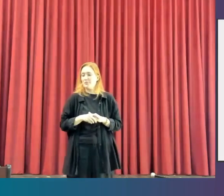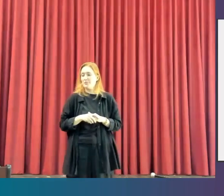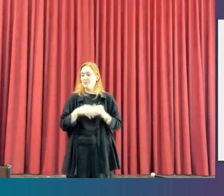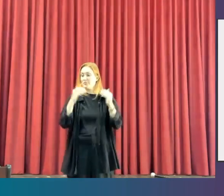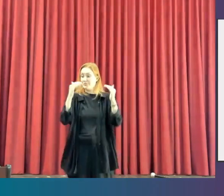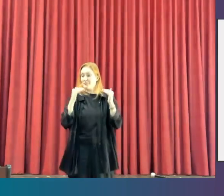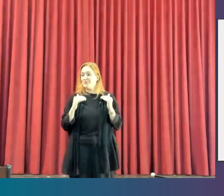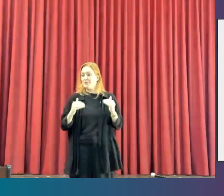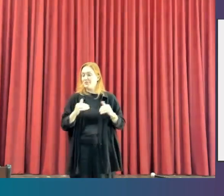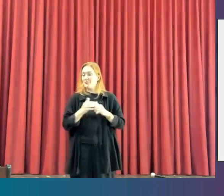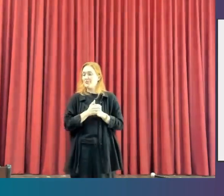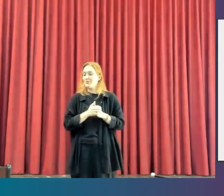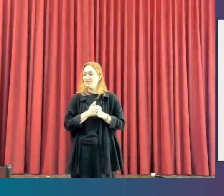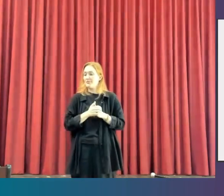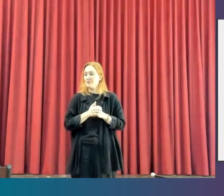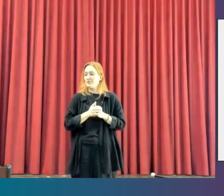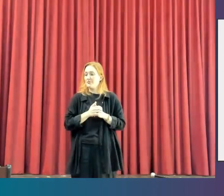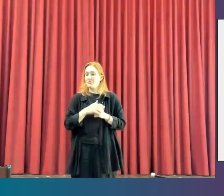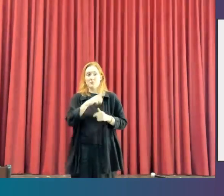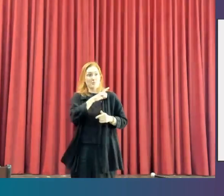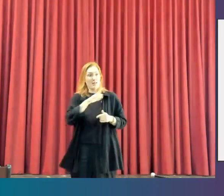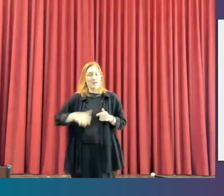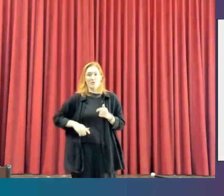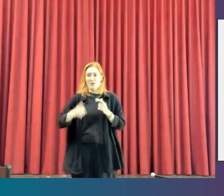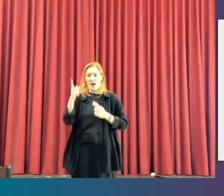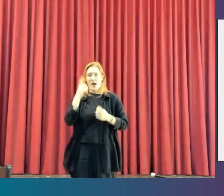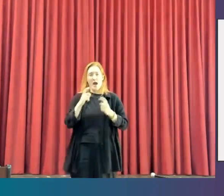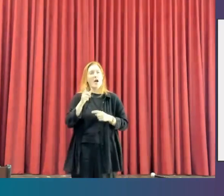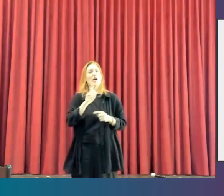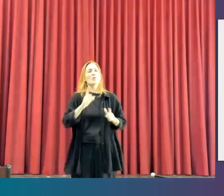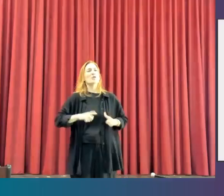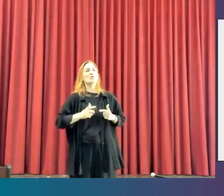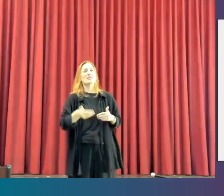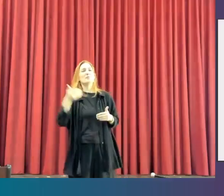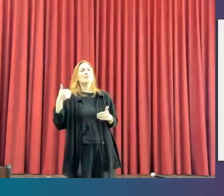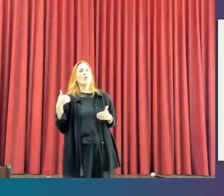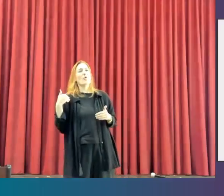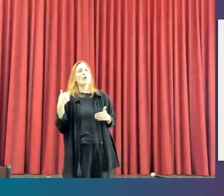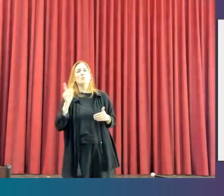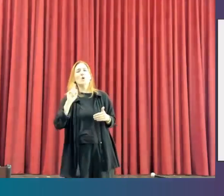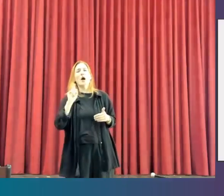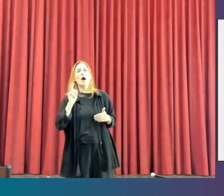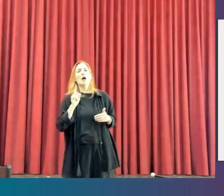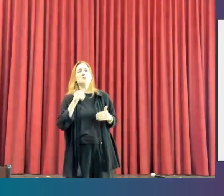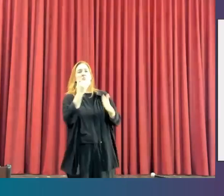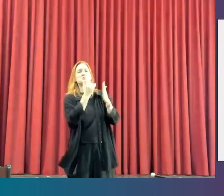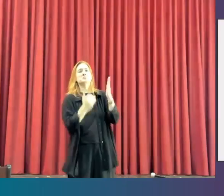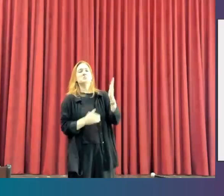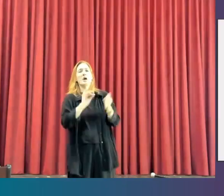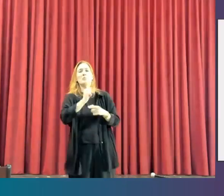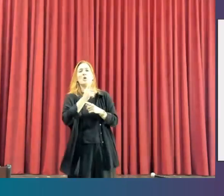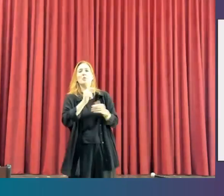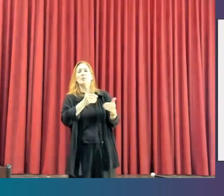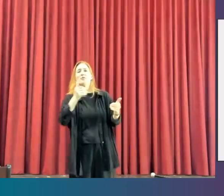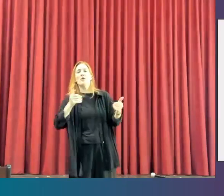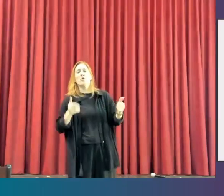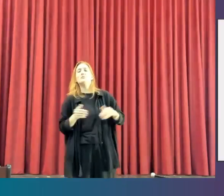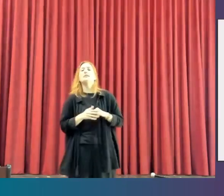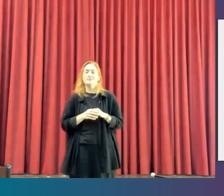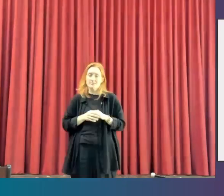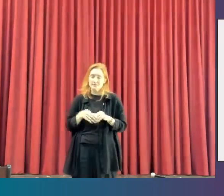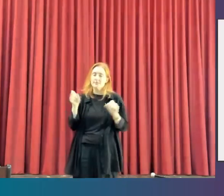Can landlords ask me about where I've lived before? The answer is yes, right? So they can check previous